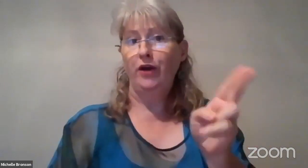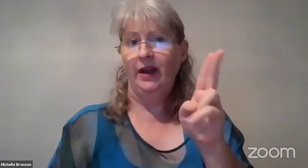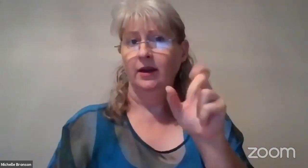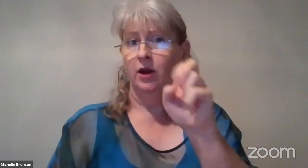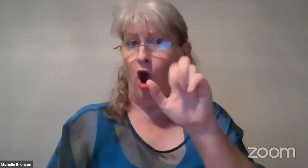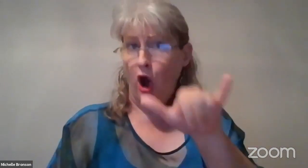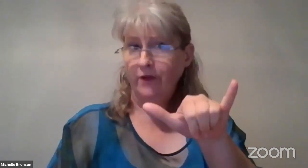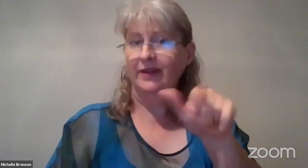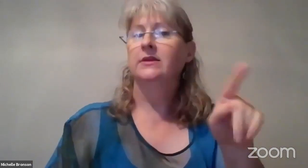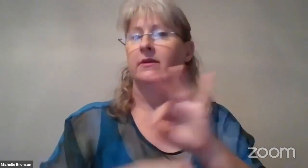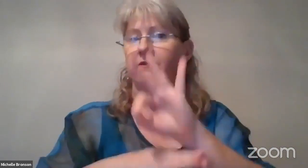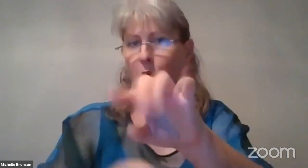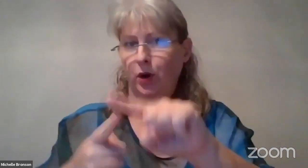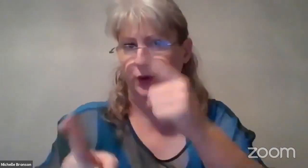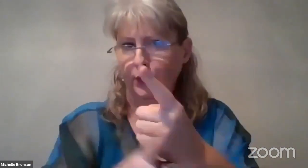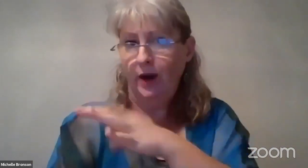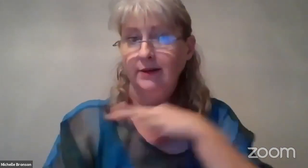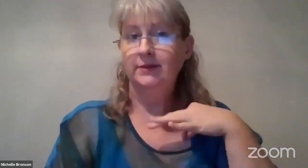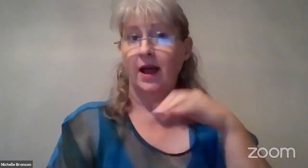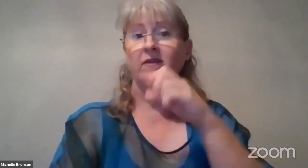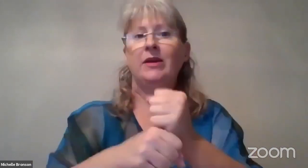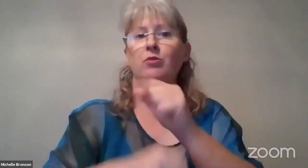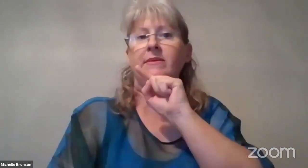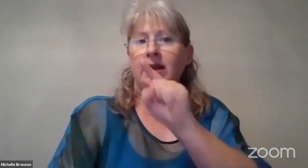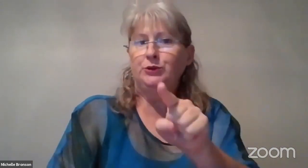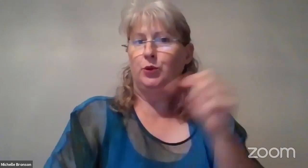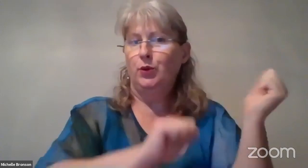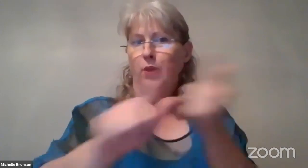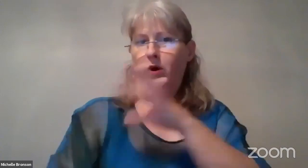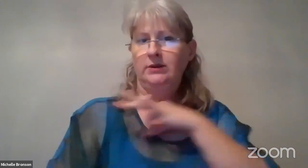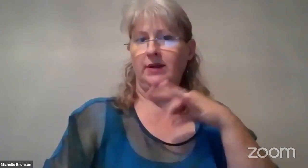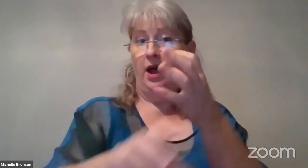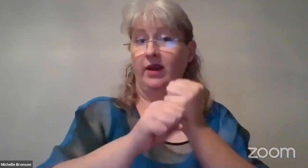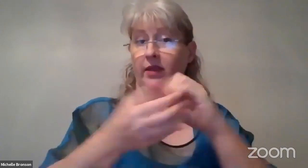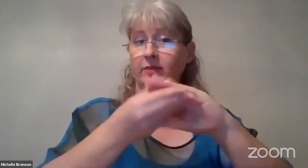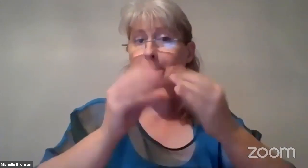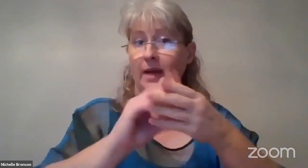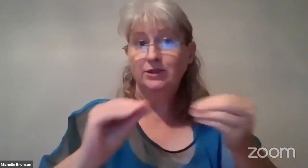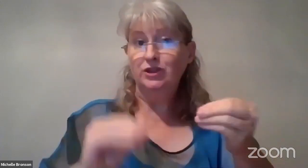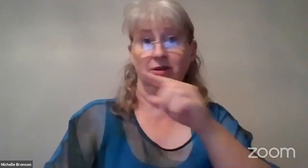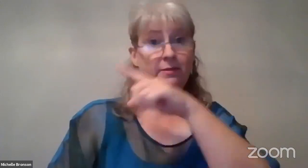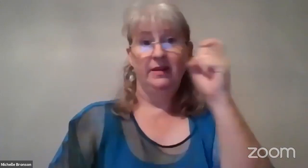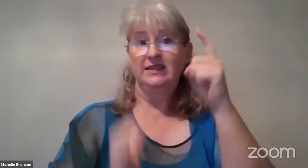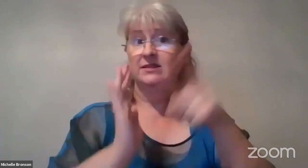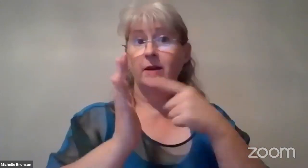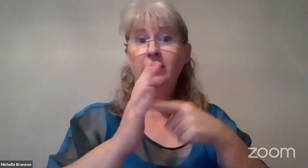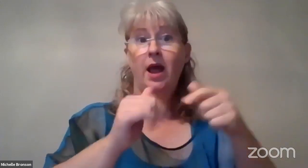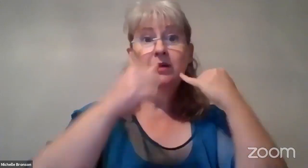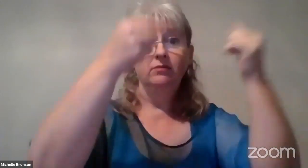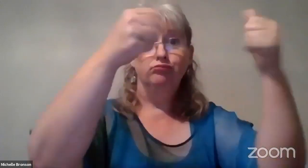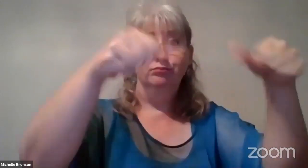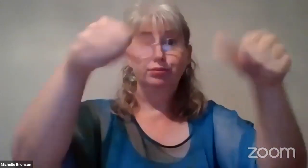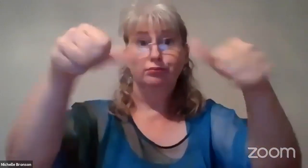I forward to the staff, or Harvey forwards to staff, to ensure that everyone gets the message,